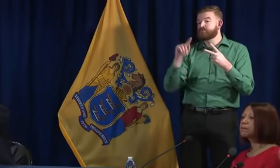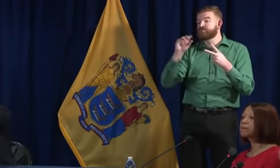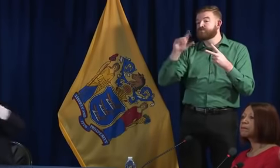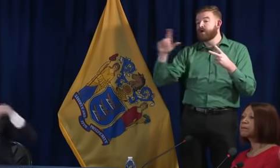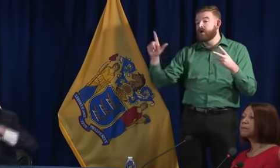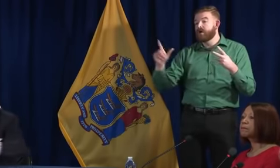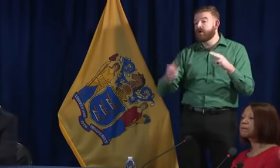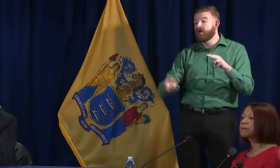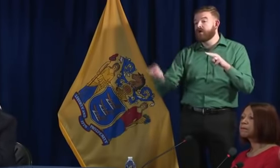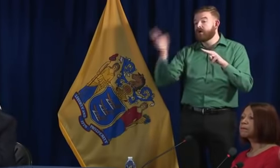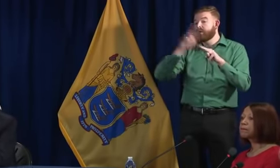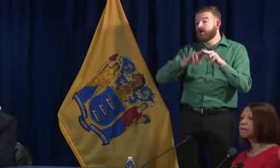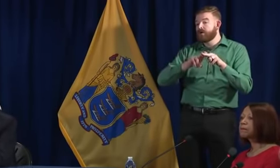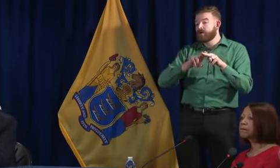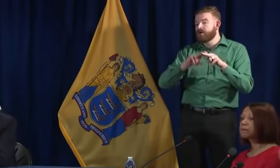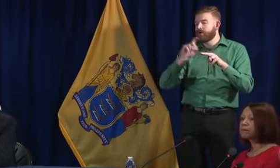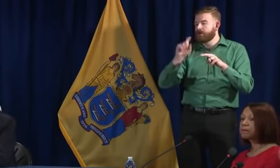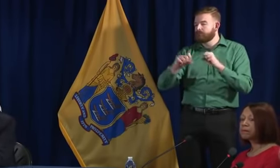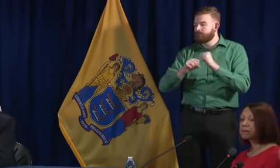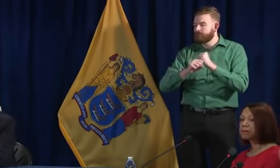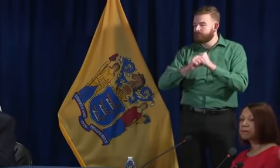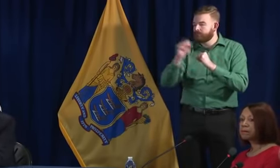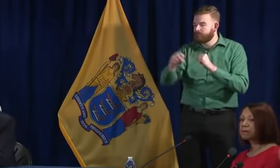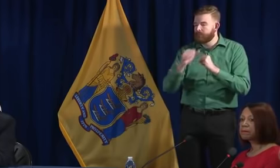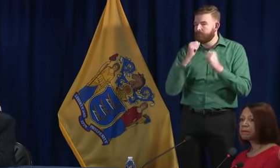has not asked? Nick?